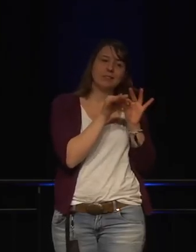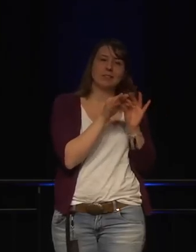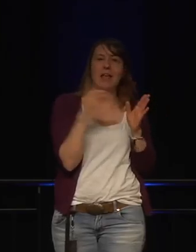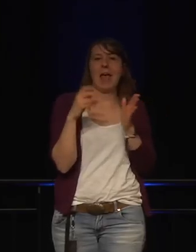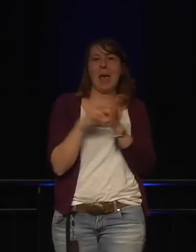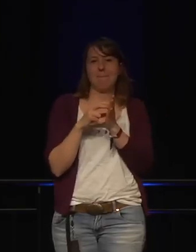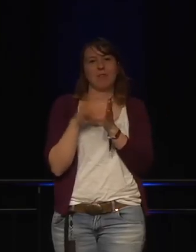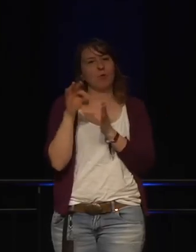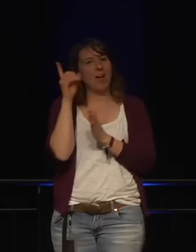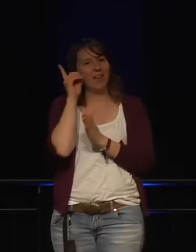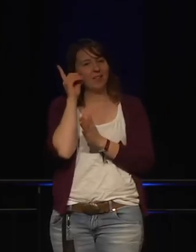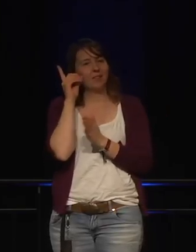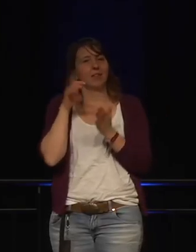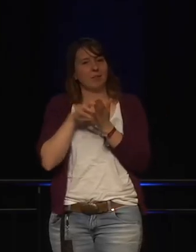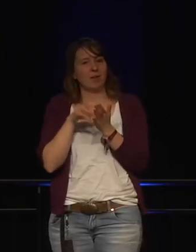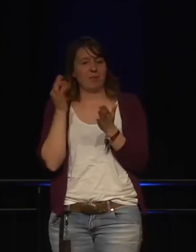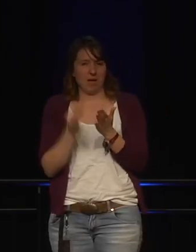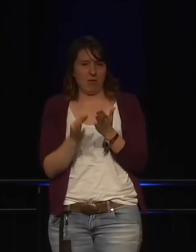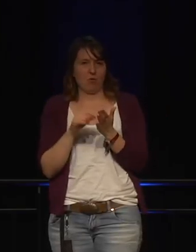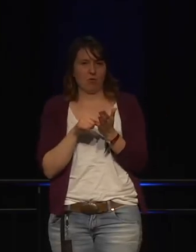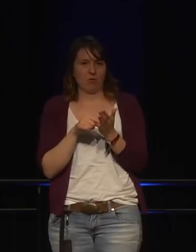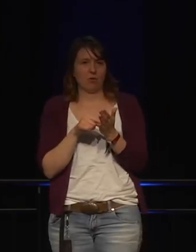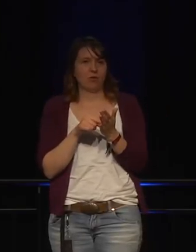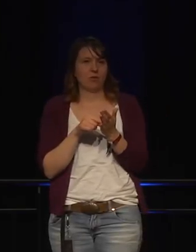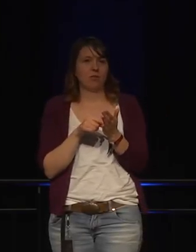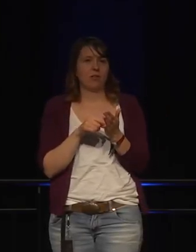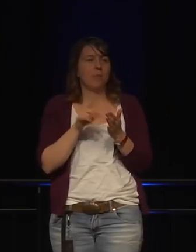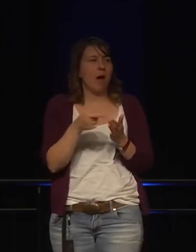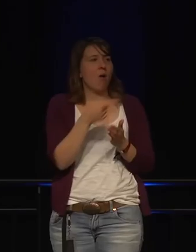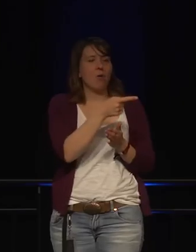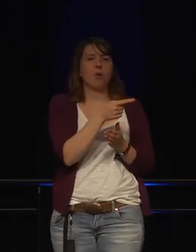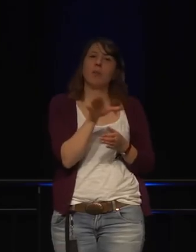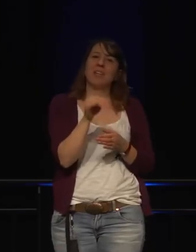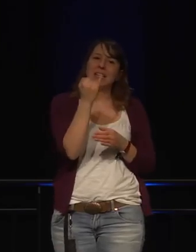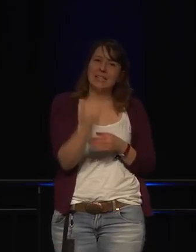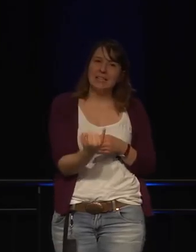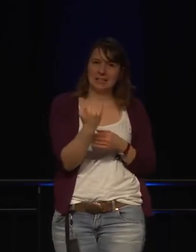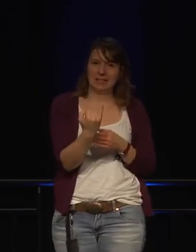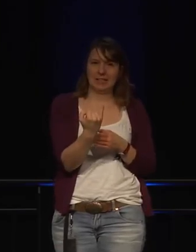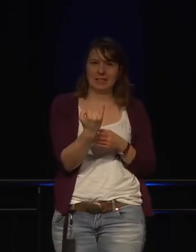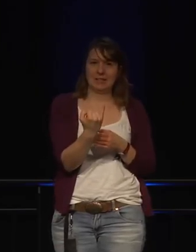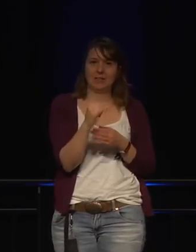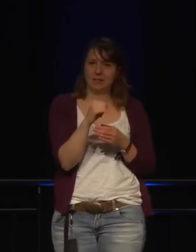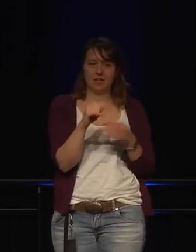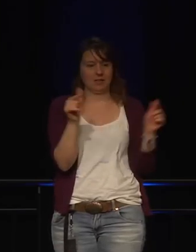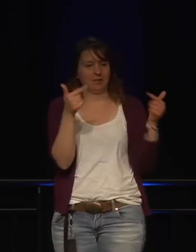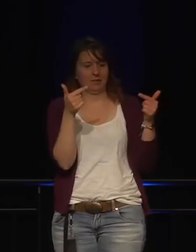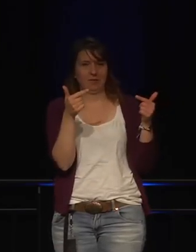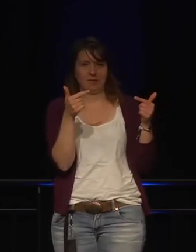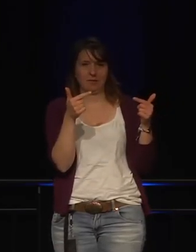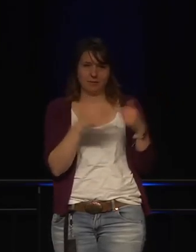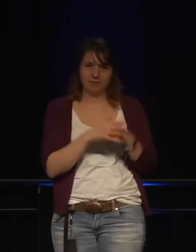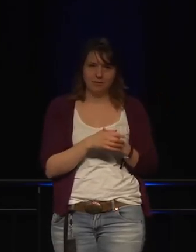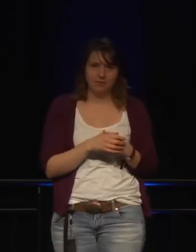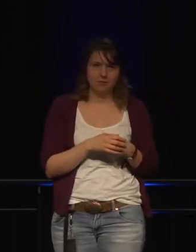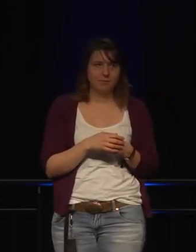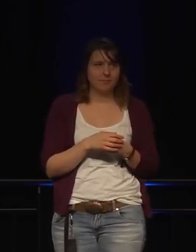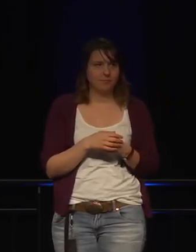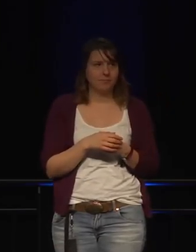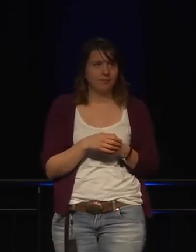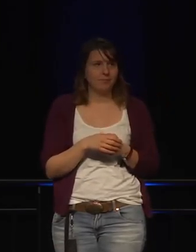And so, everybody can... So, this... Sorry. This device does have an